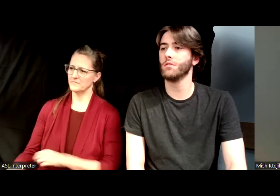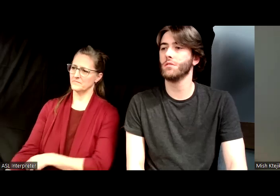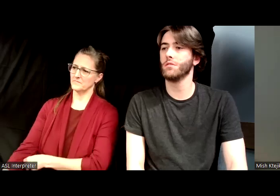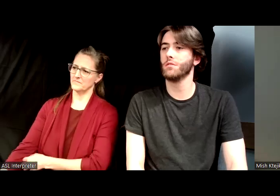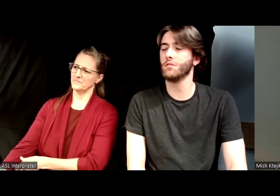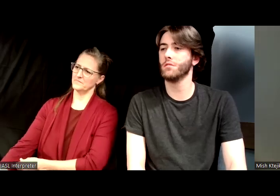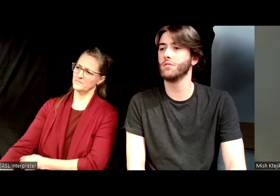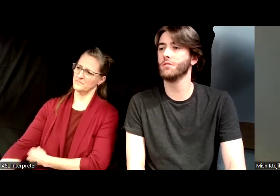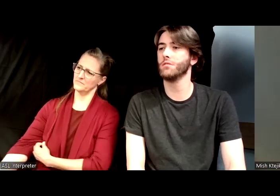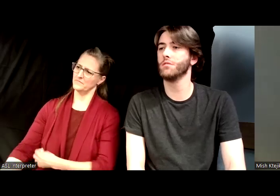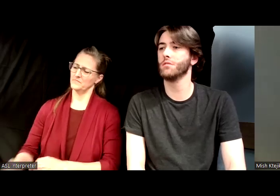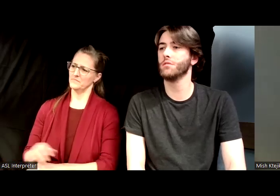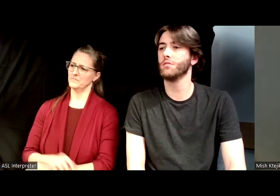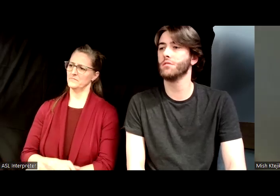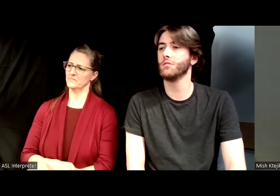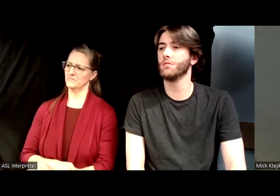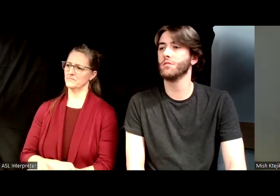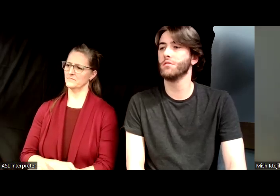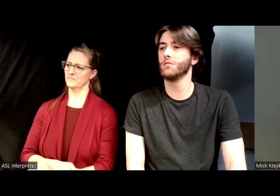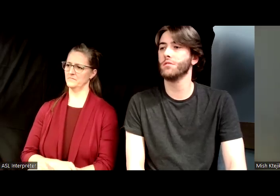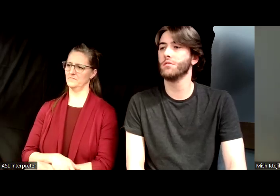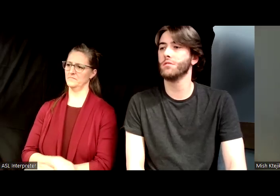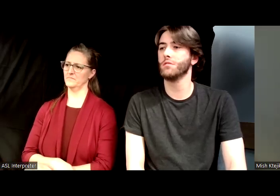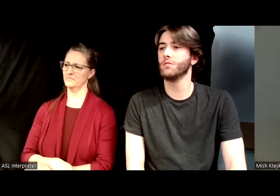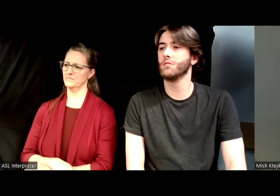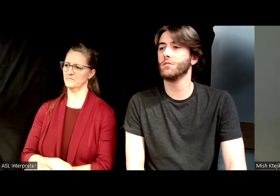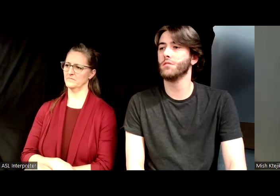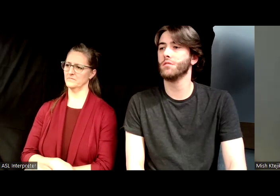And those interpreters with more experience